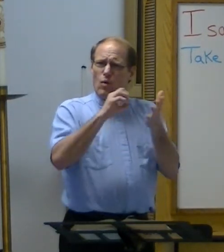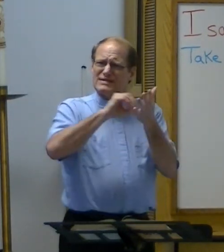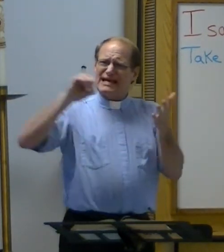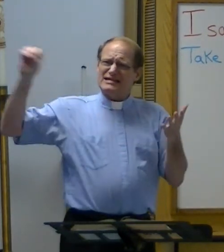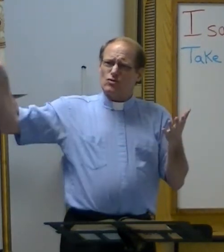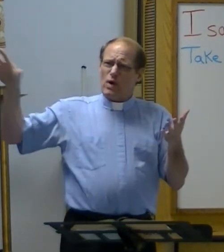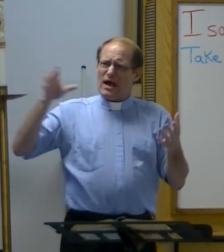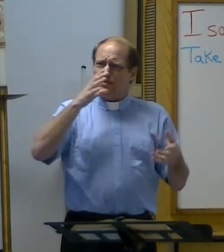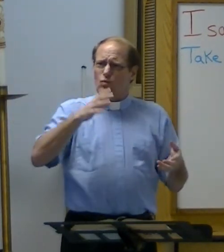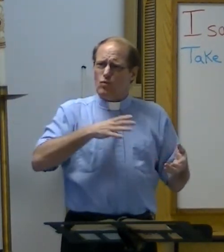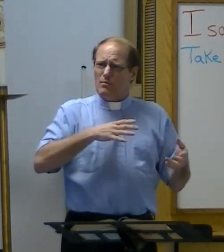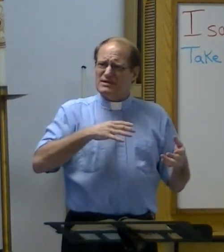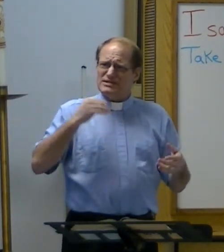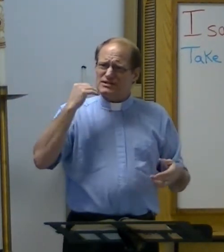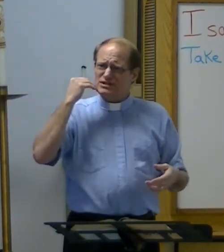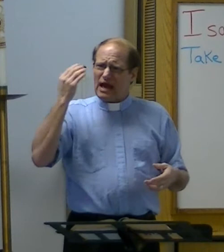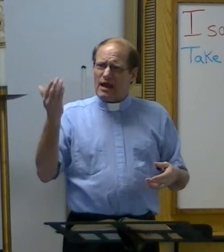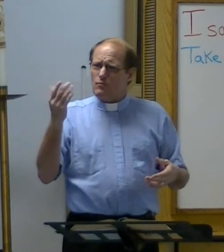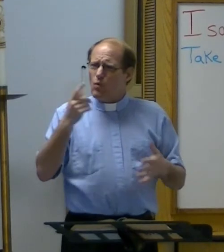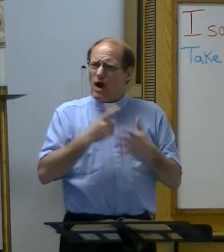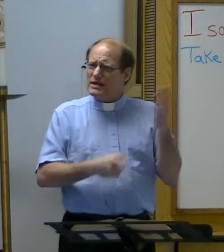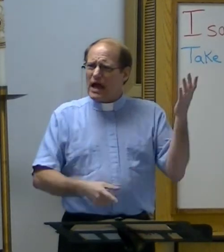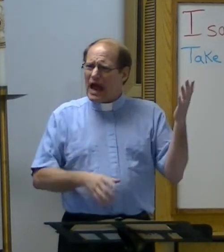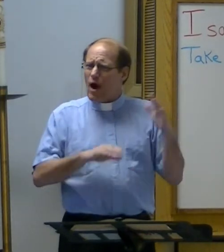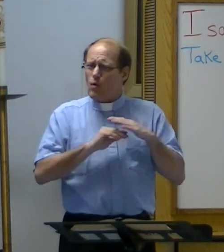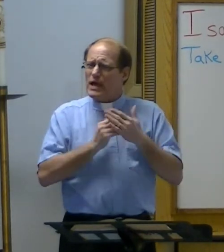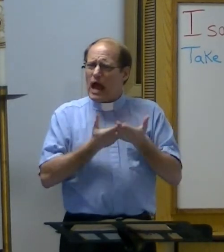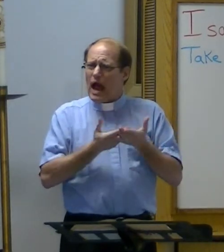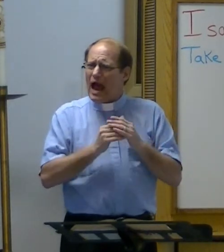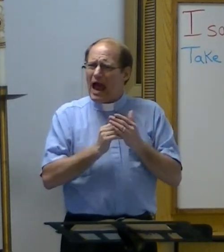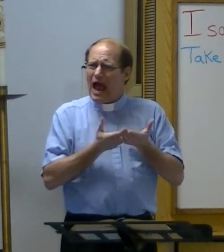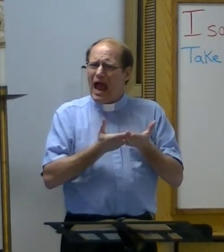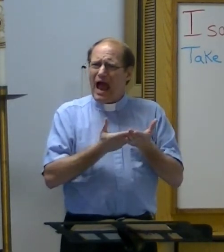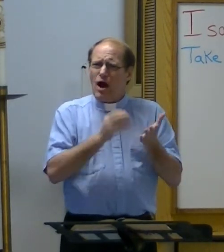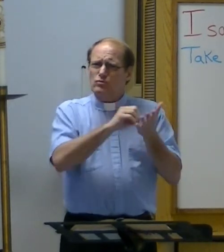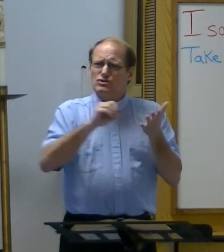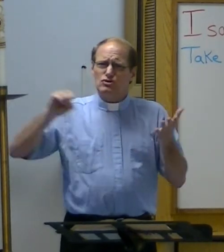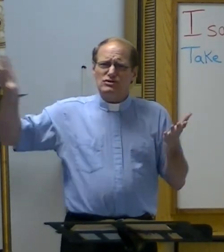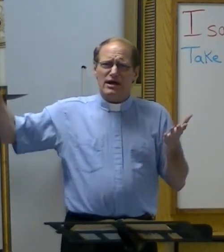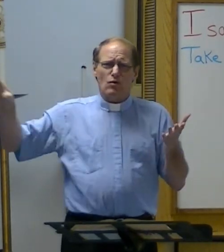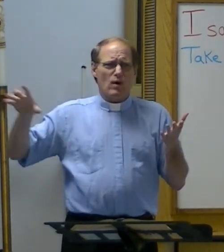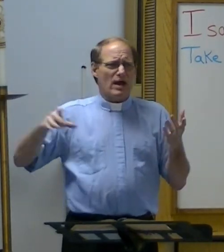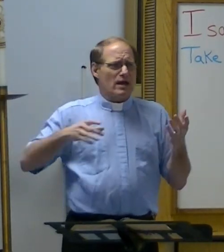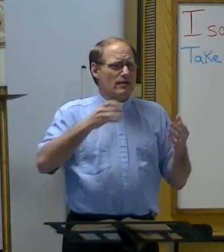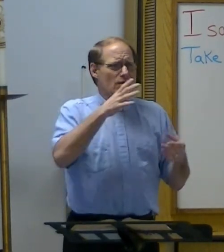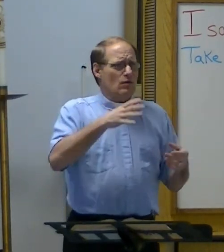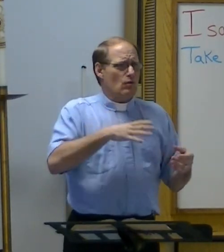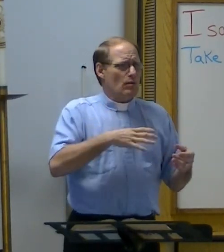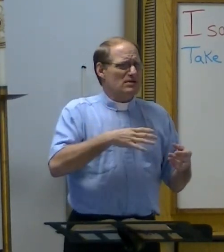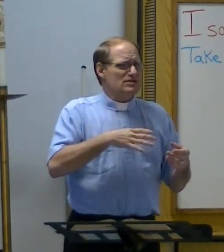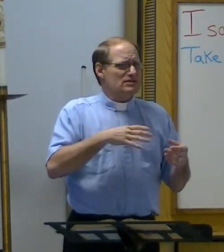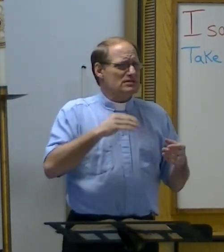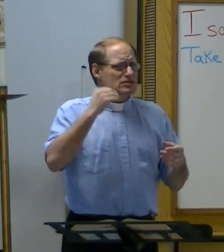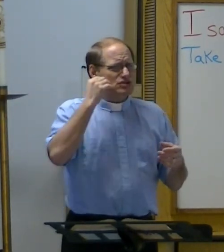what takes away the woman's shame? How take away the woman's